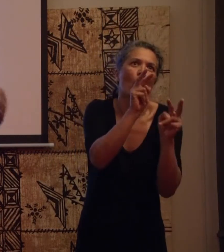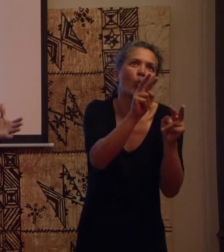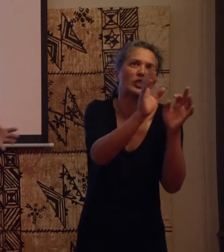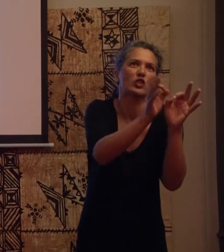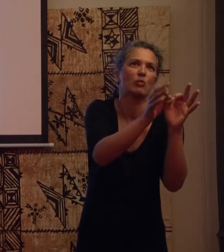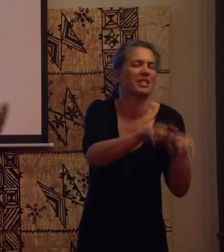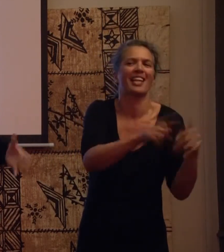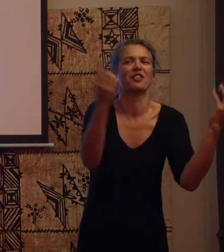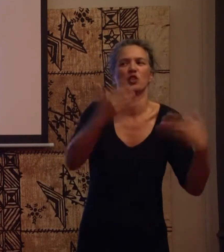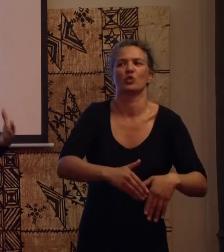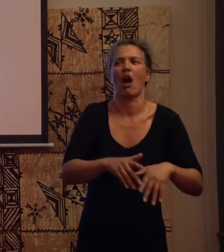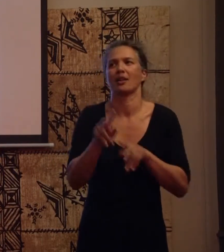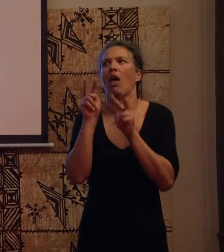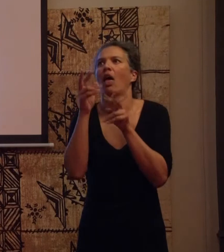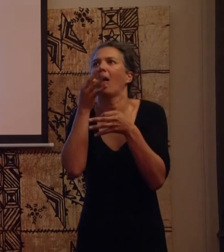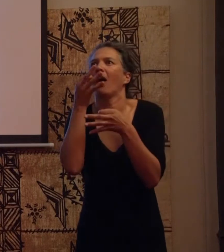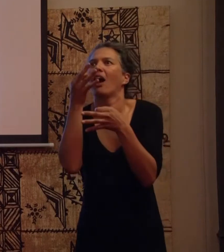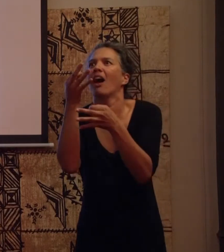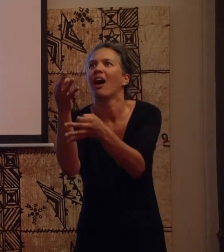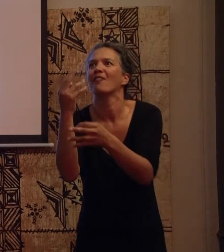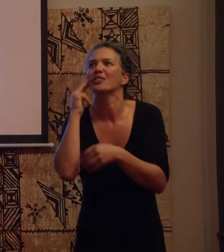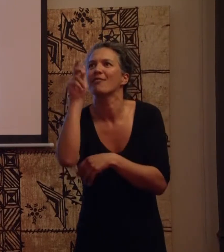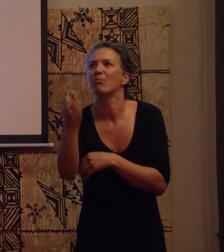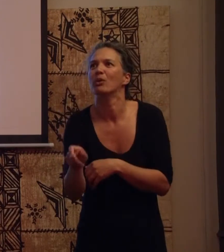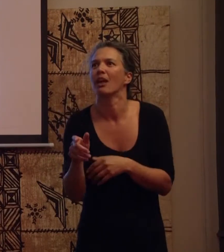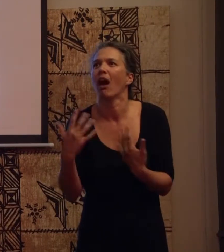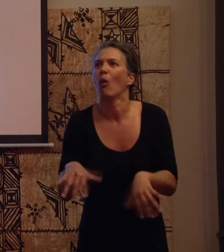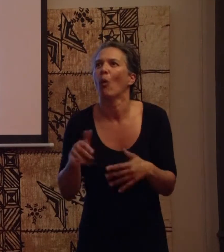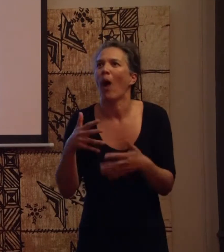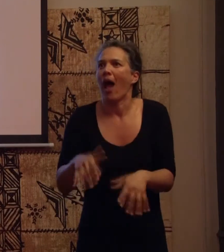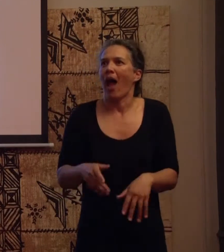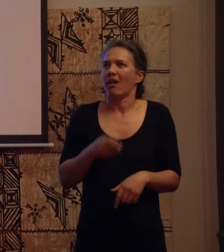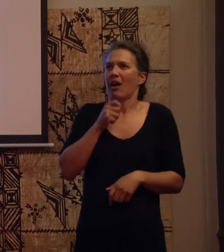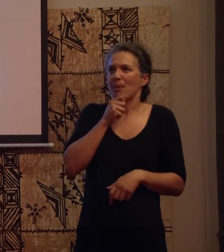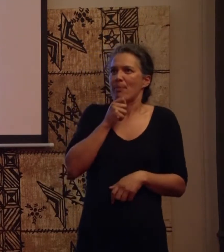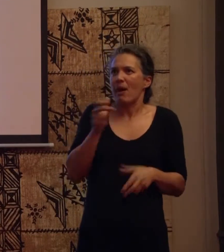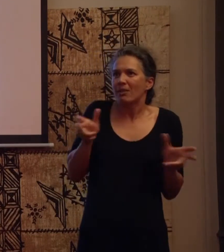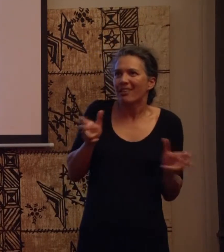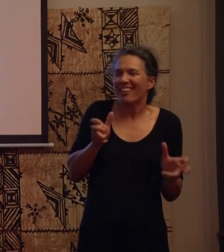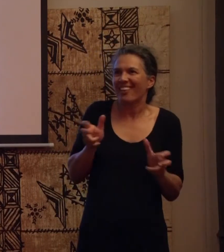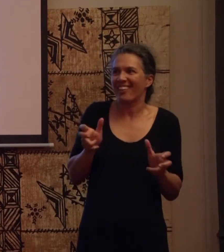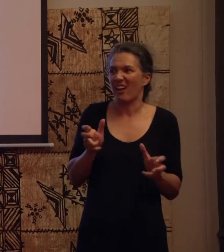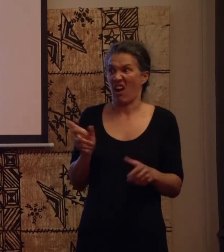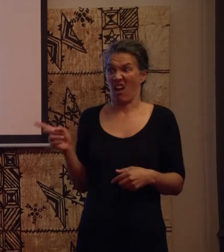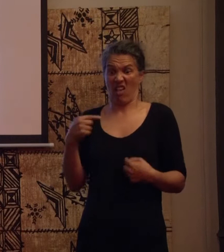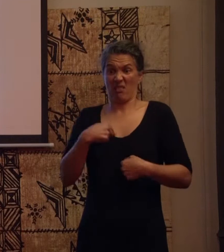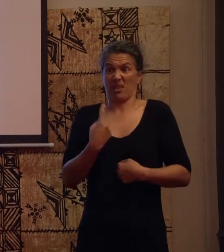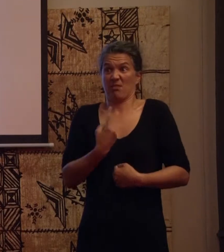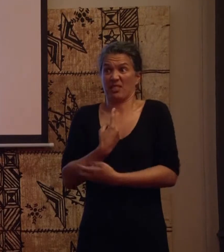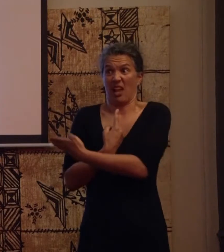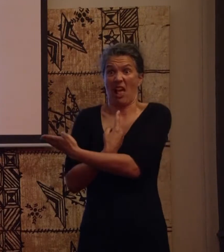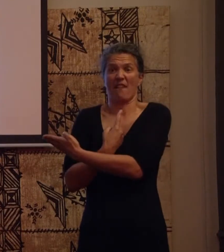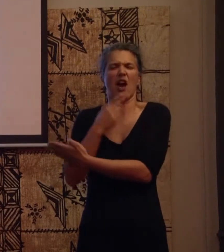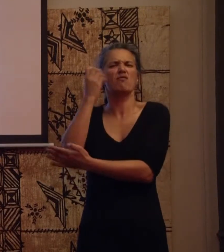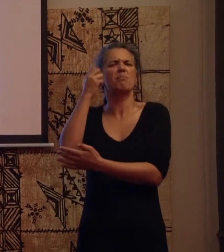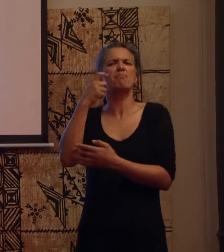signing people interpret our speech. And a memorable instance of that was at the mayoral Pecha Kucha when